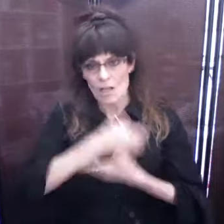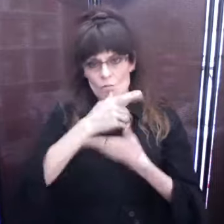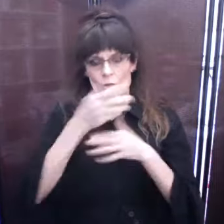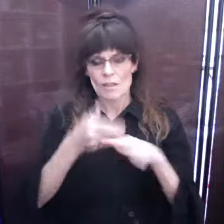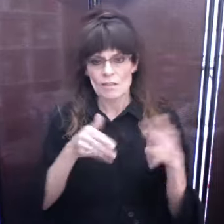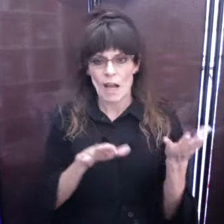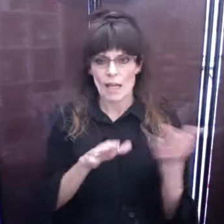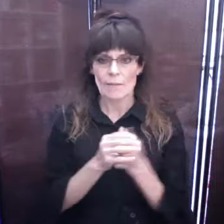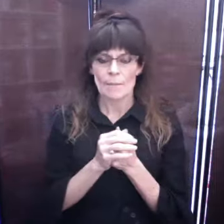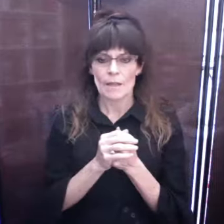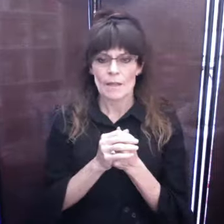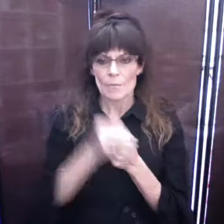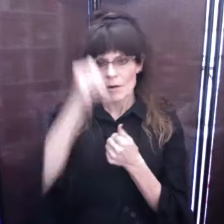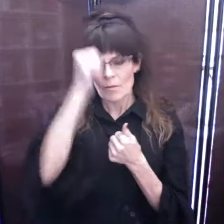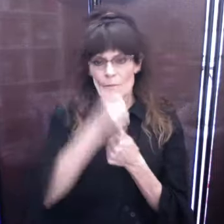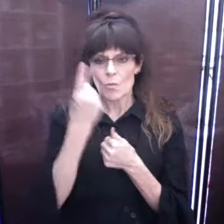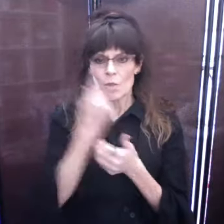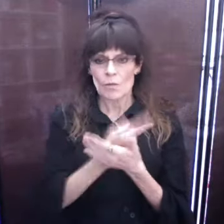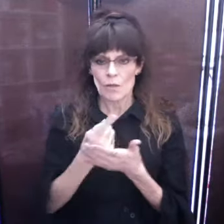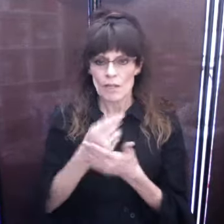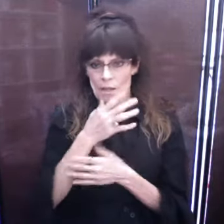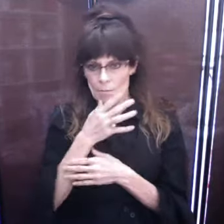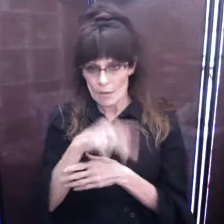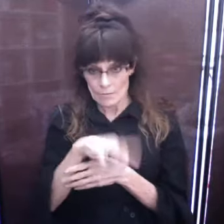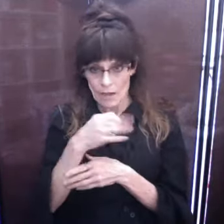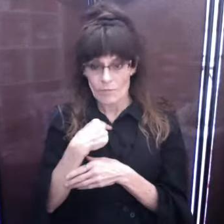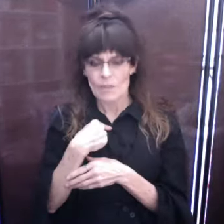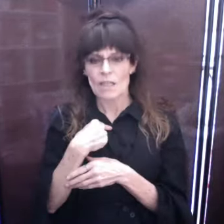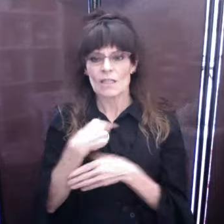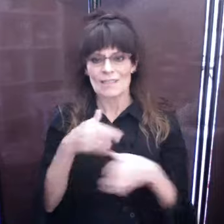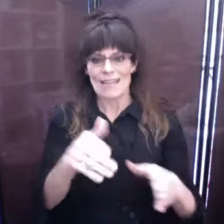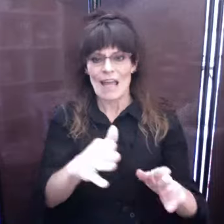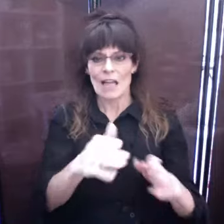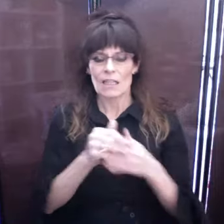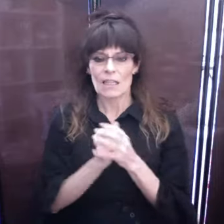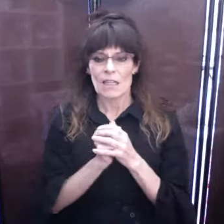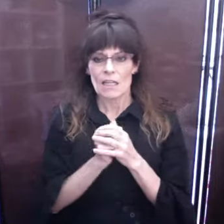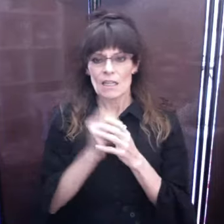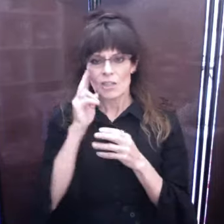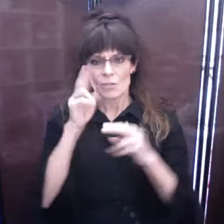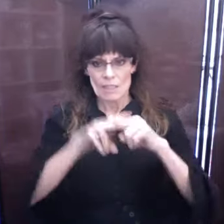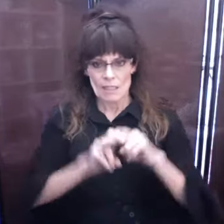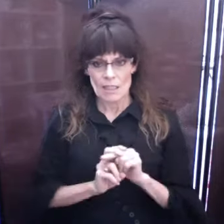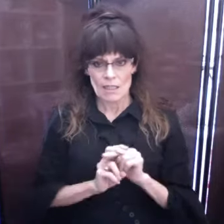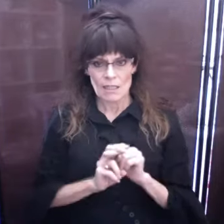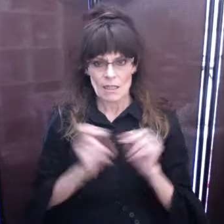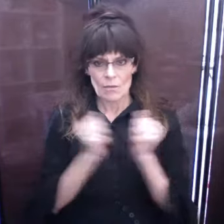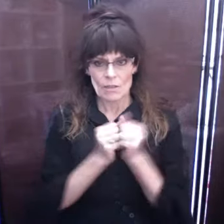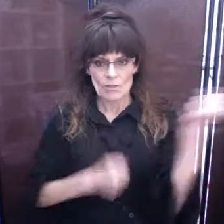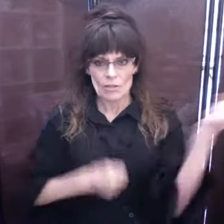but I remember one week she had found me in this alley, and she was sitting there with her car idling, and she was crying,